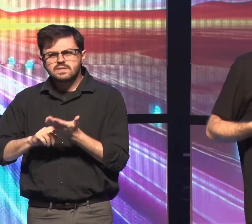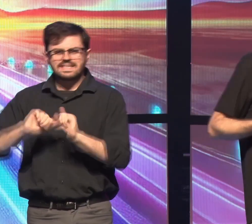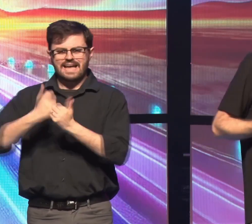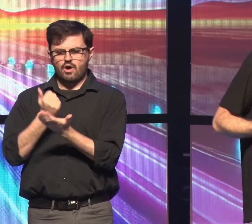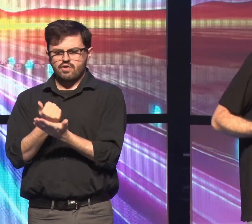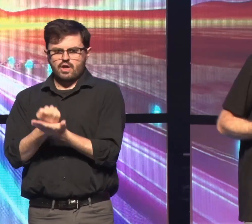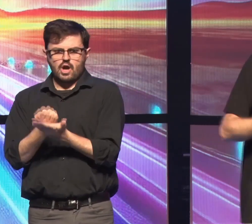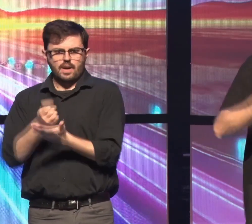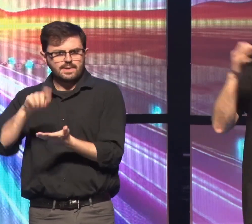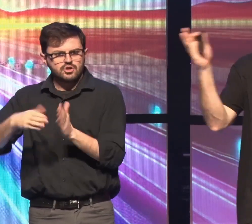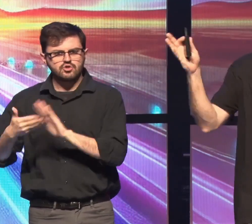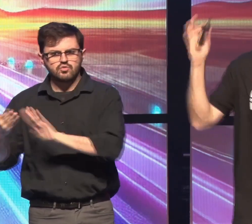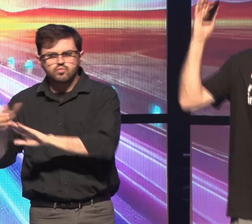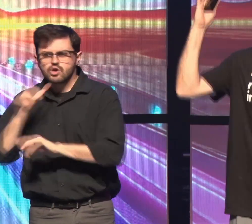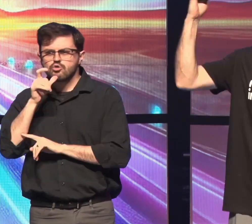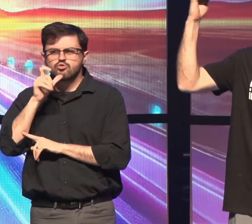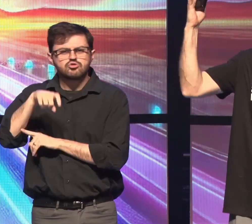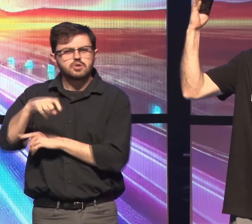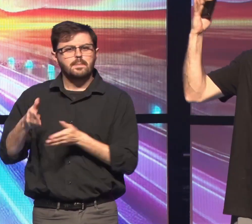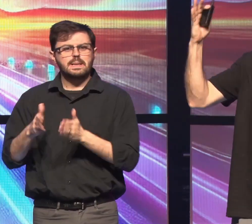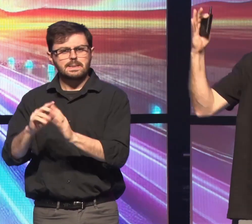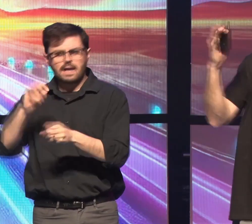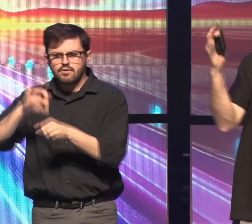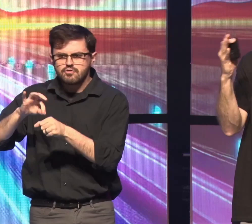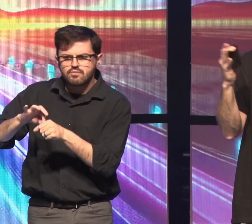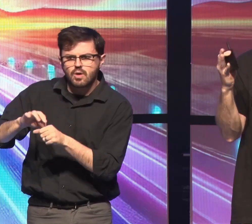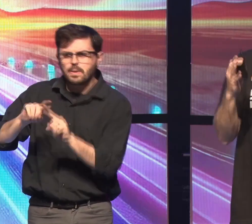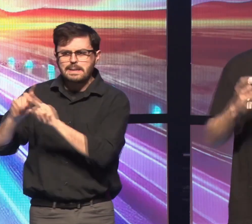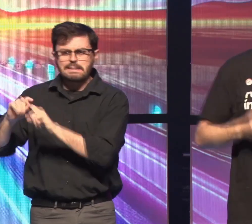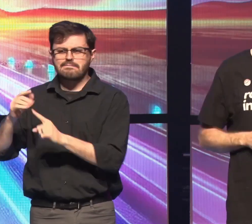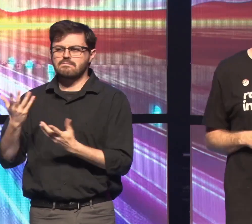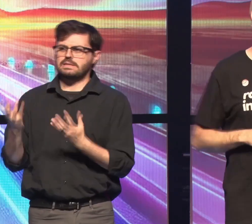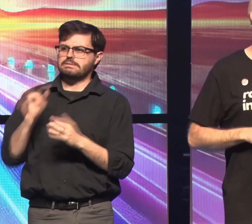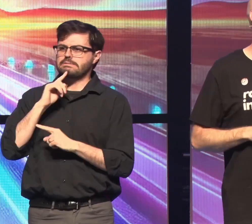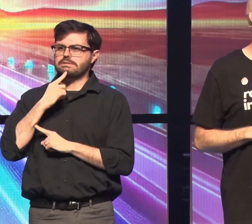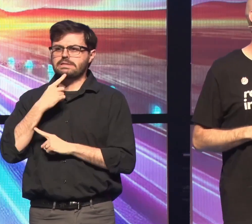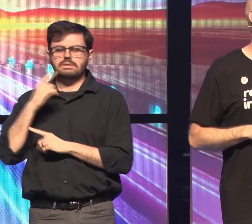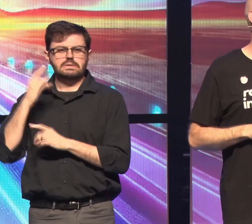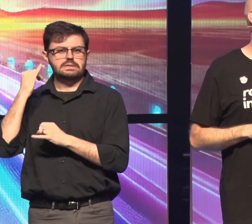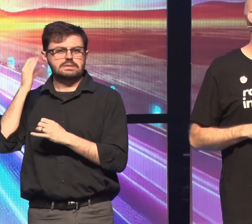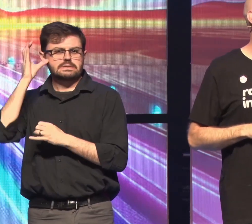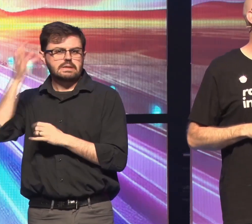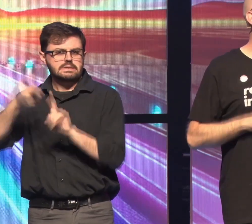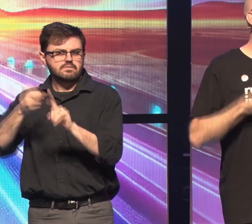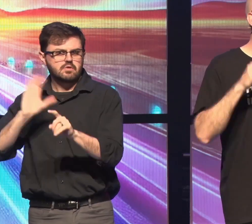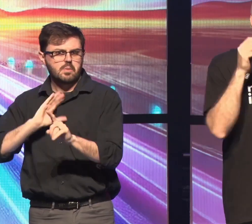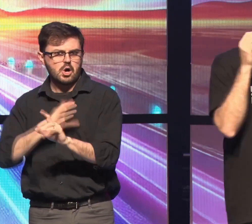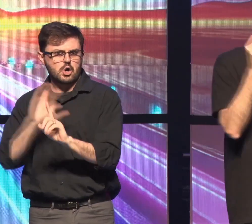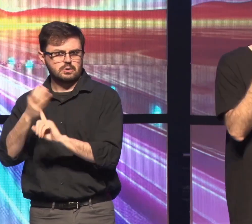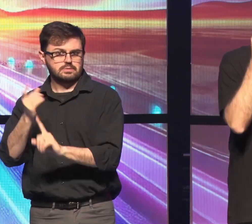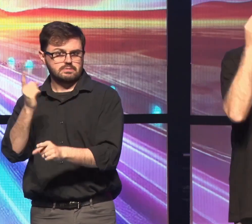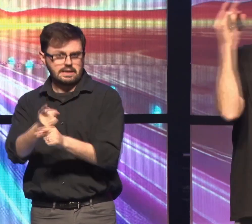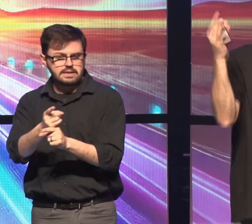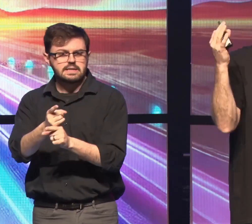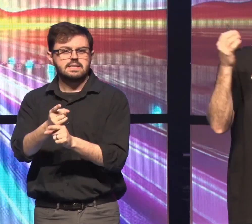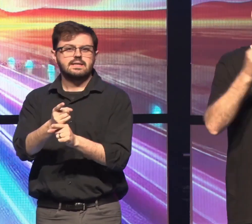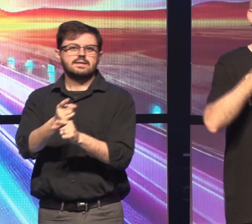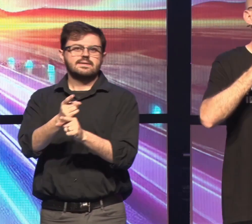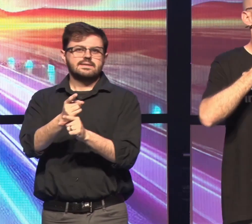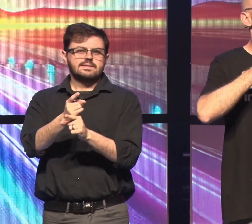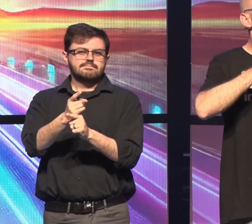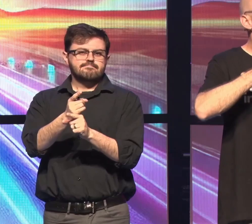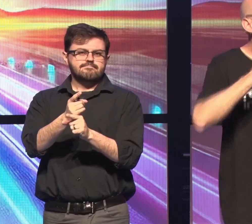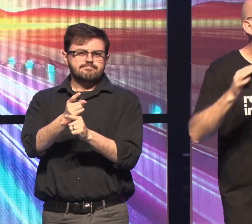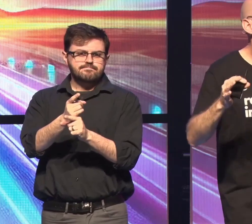should be allowed to vote or all these massive ideas in our culture, right? And now this idea